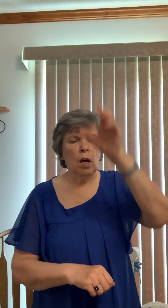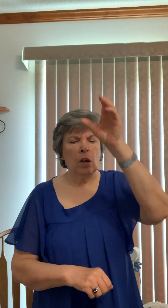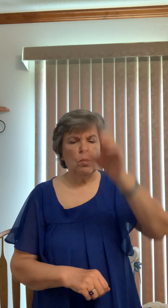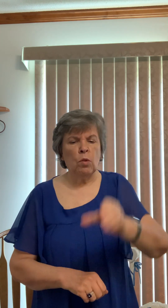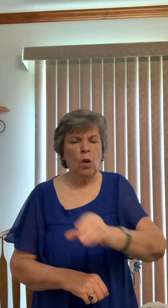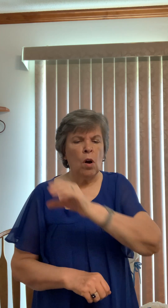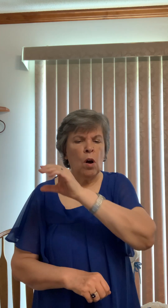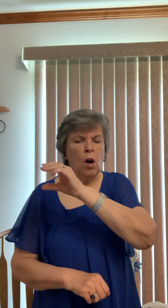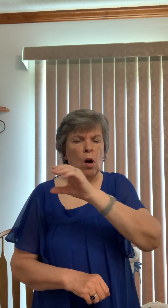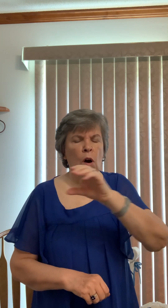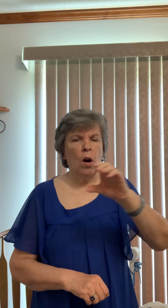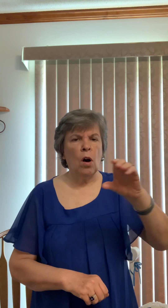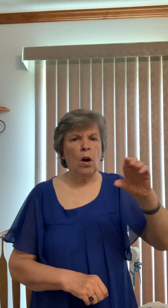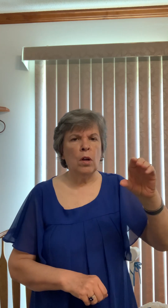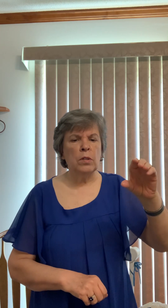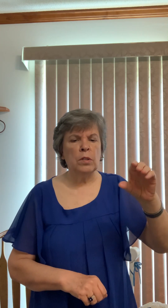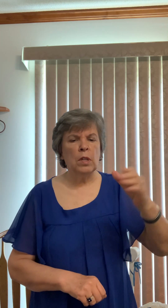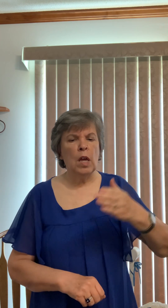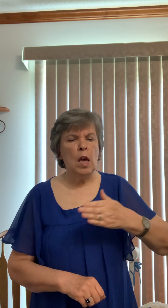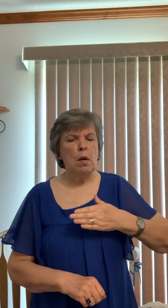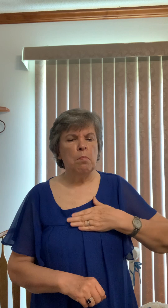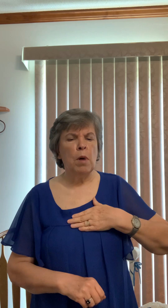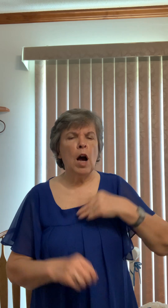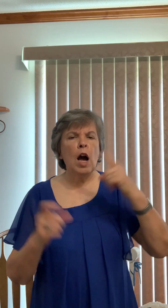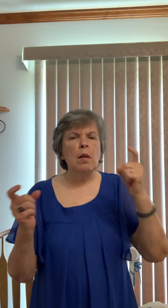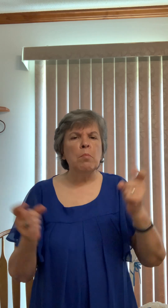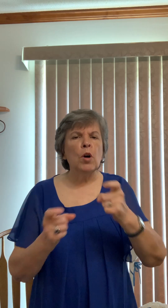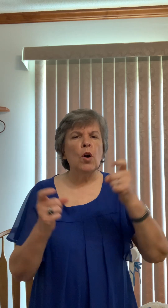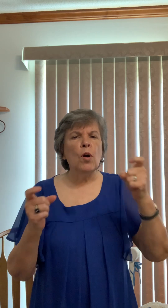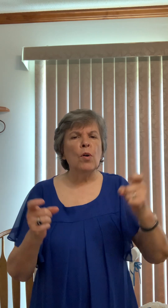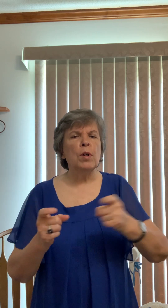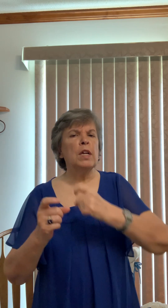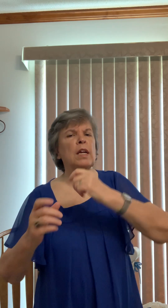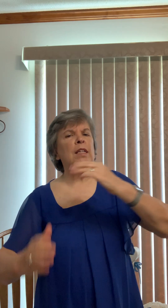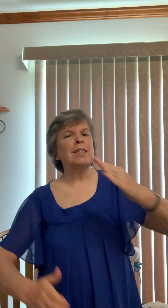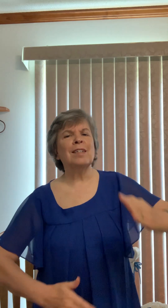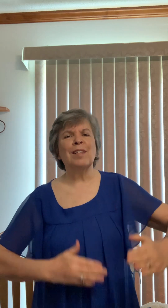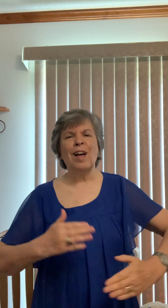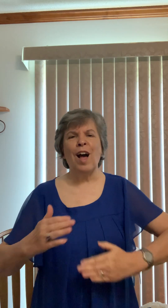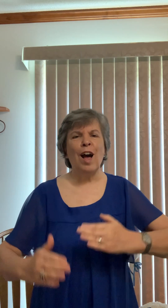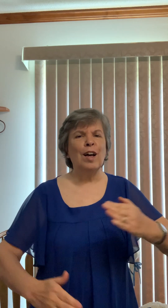My burden